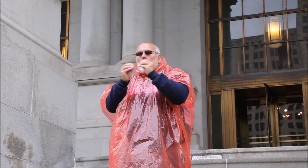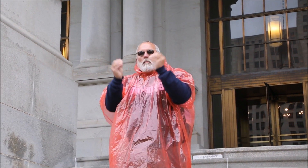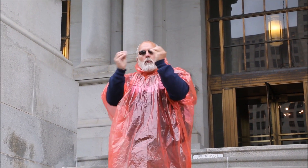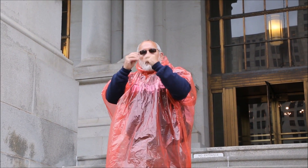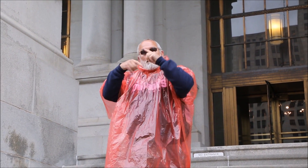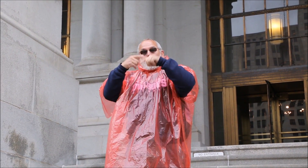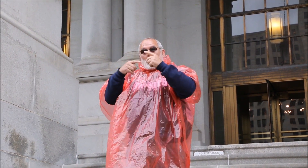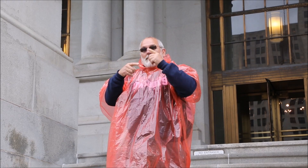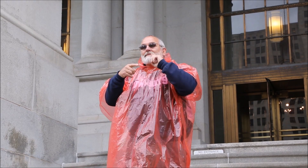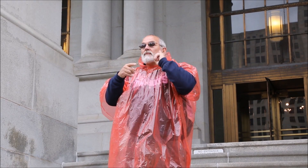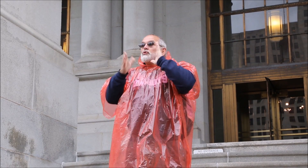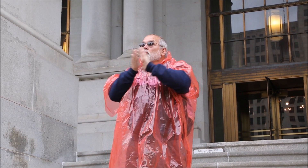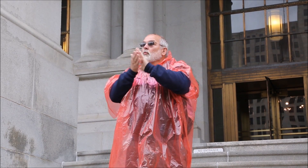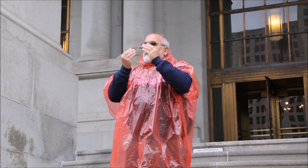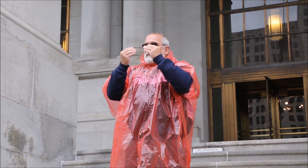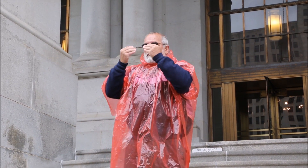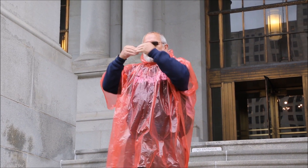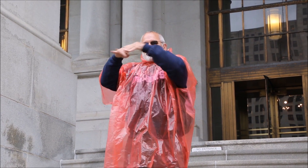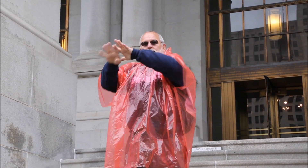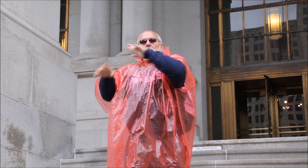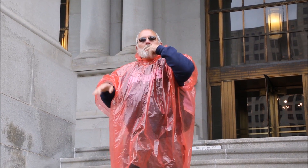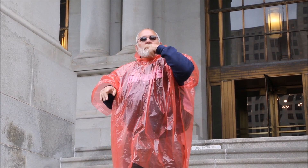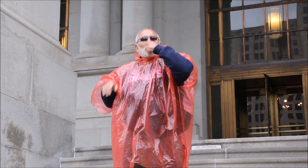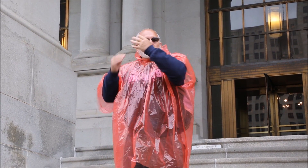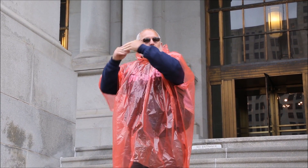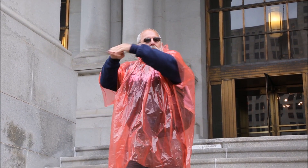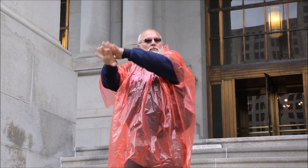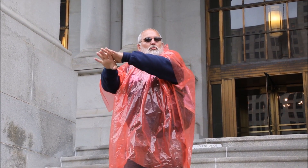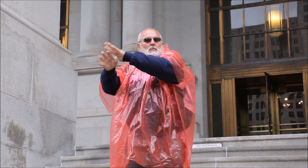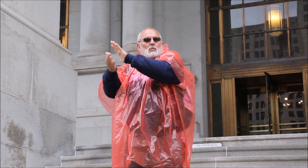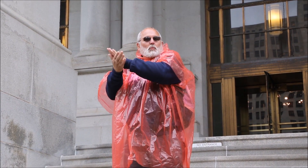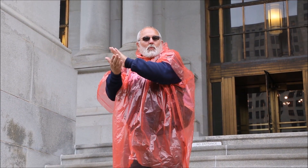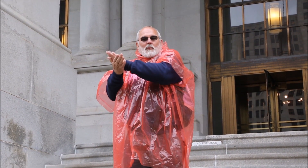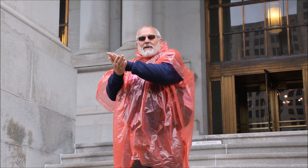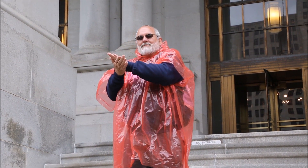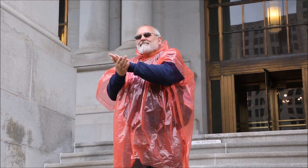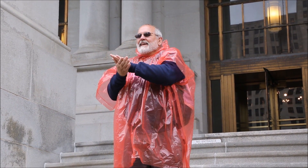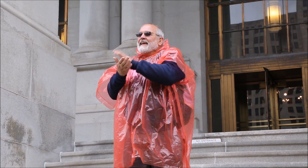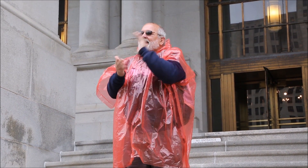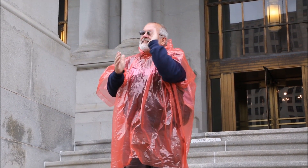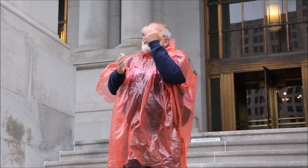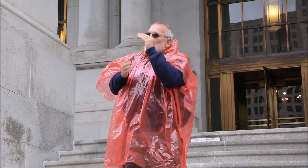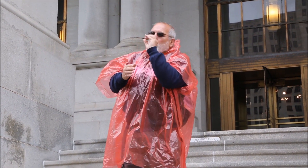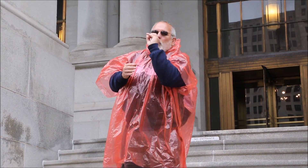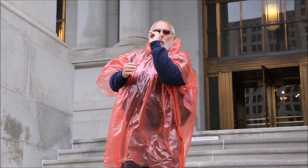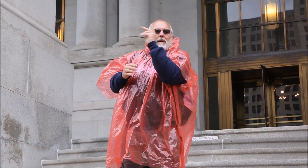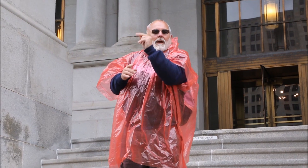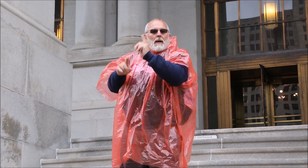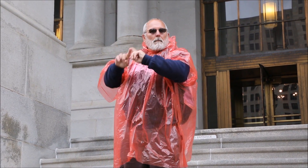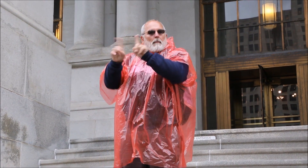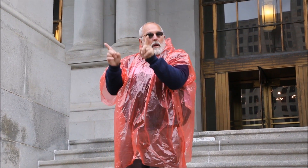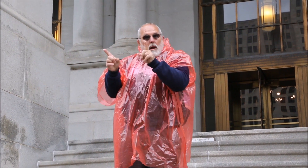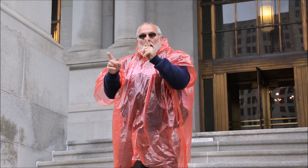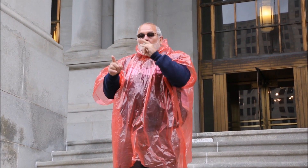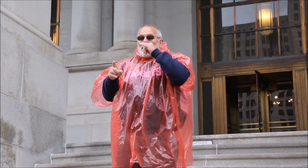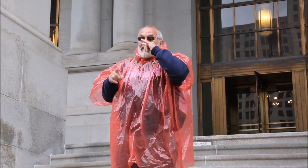good. One day before is no good. You need to be practicing for a month or two before to have the equal